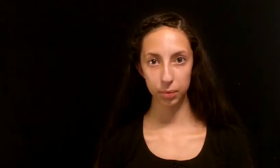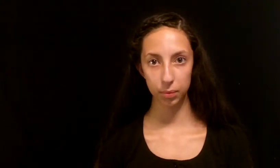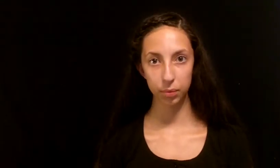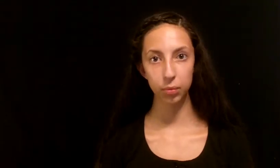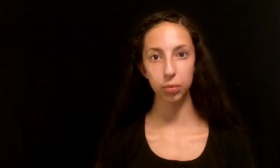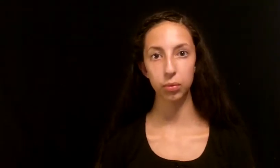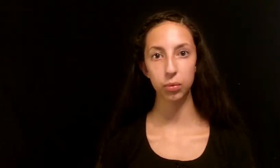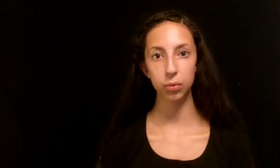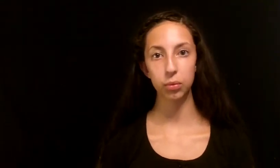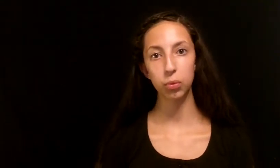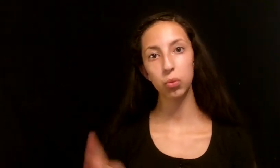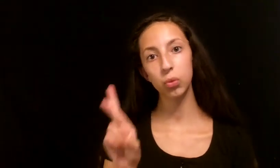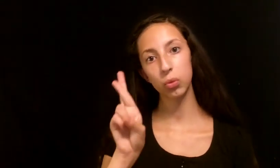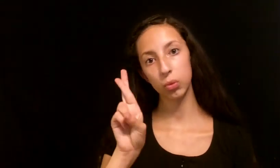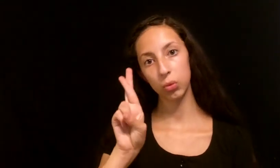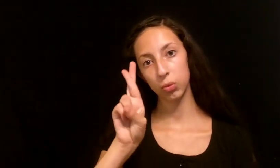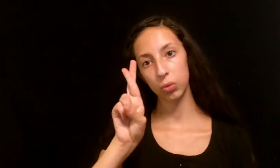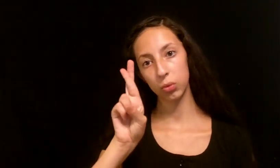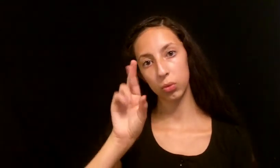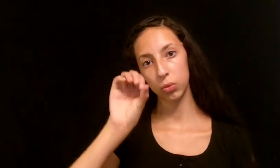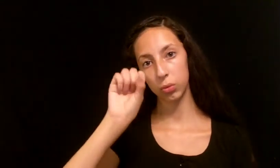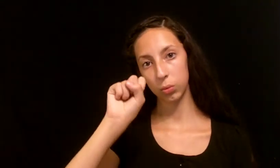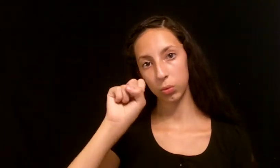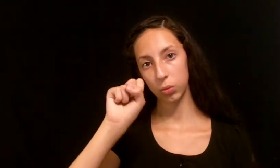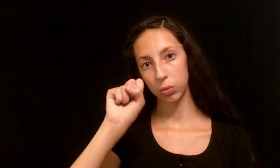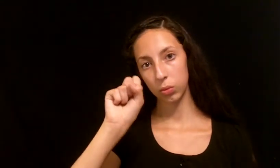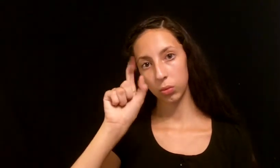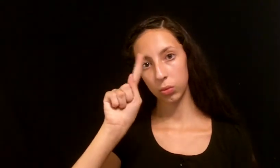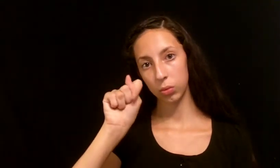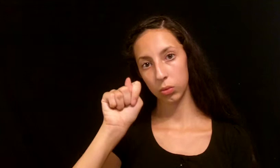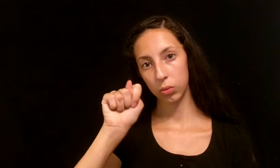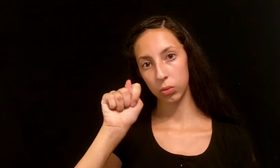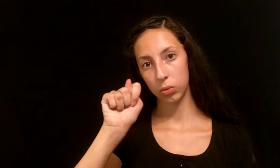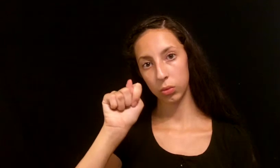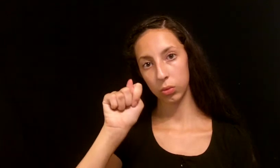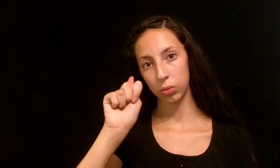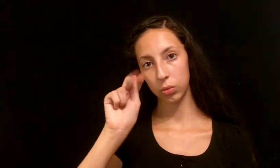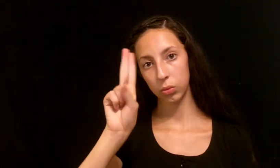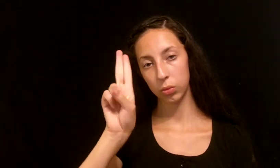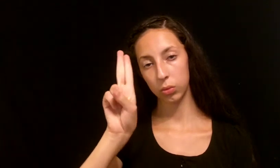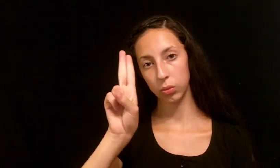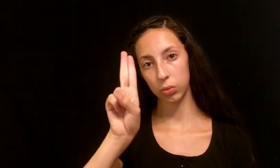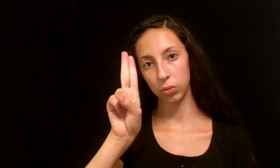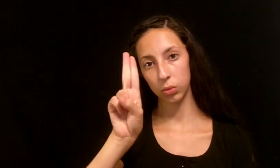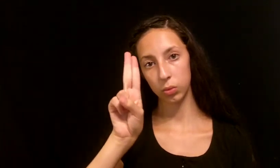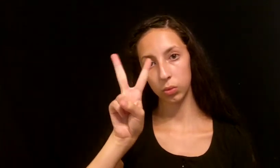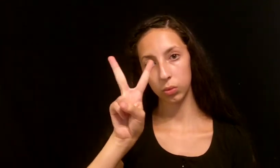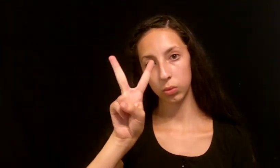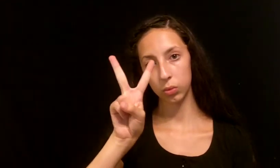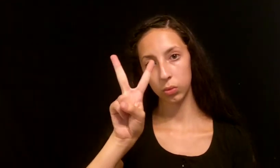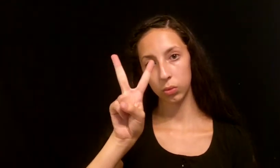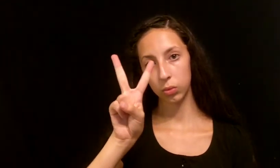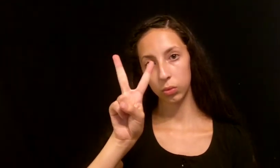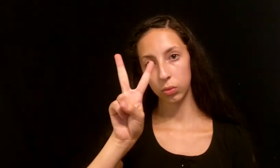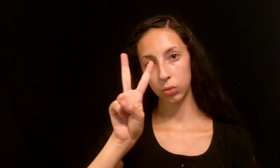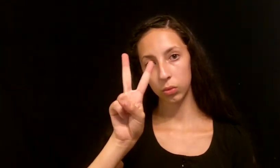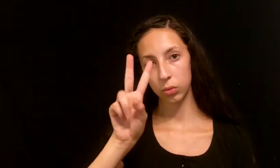R, S, T, U, V,